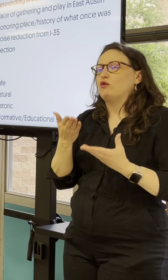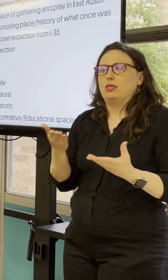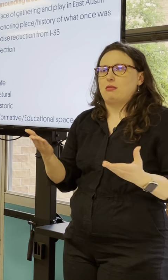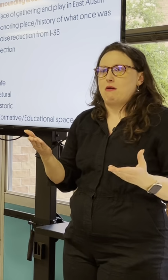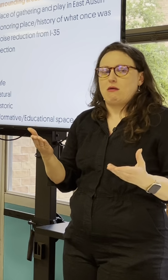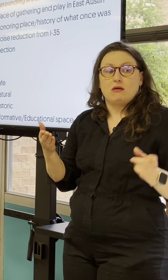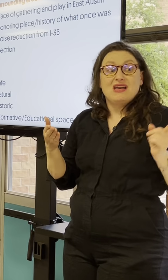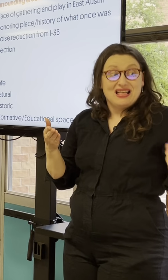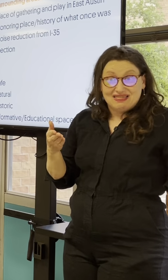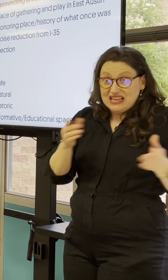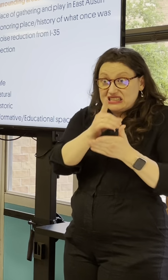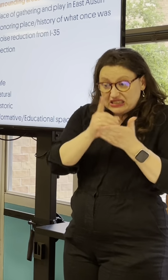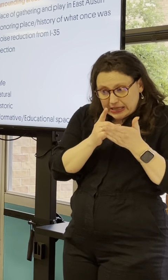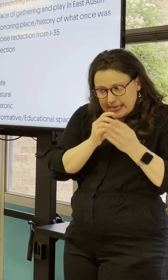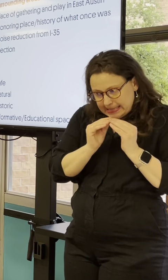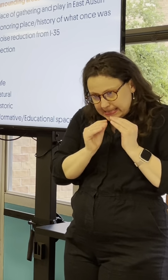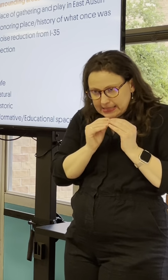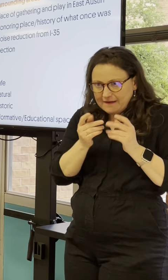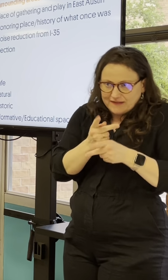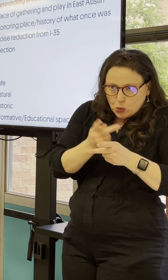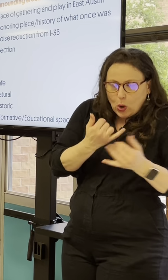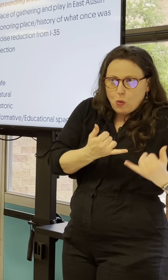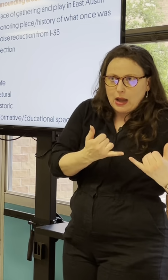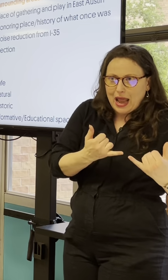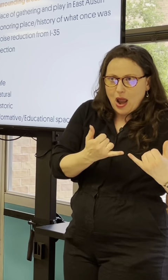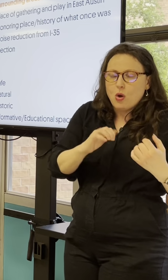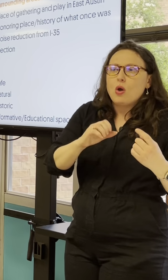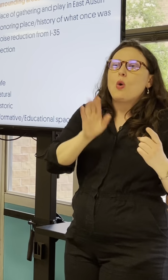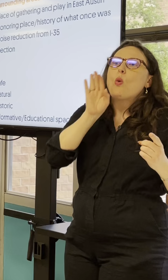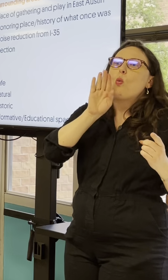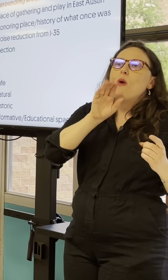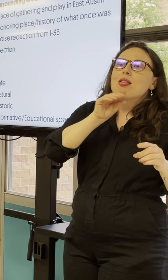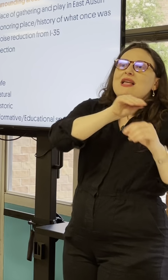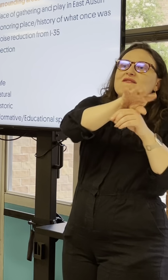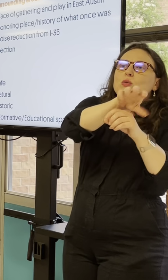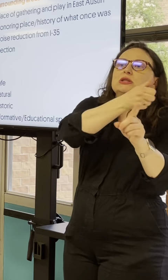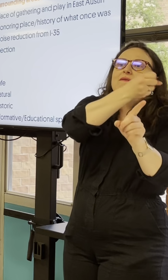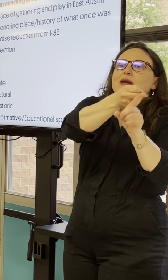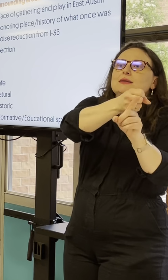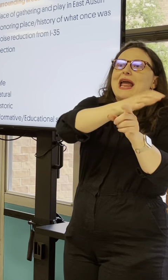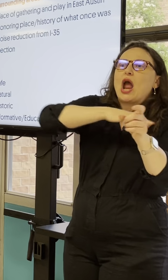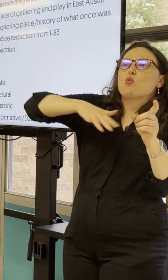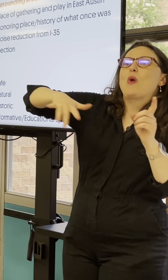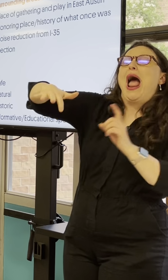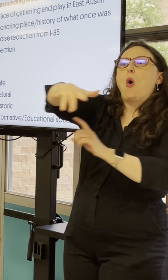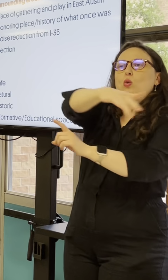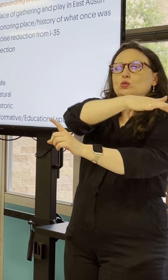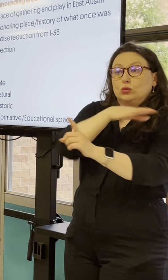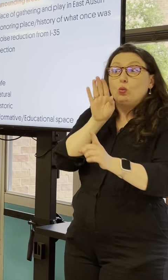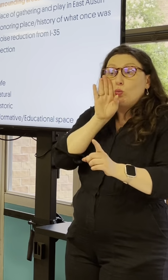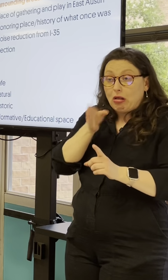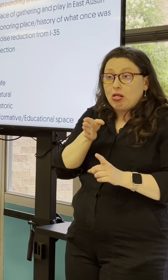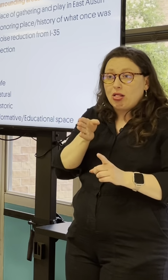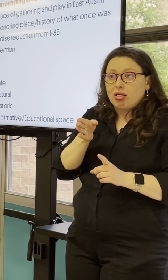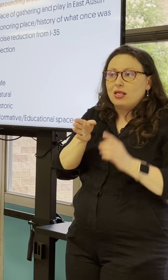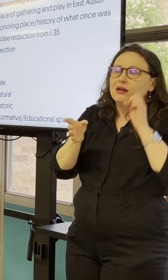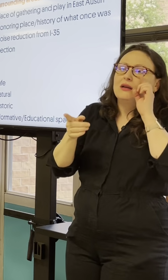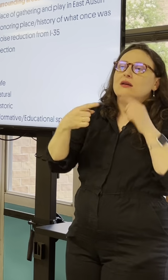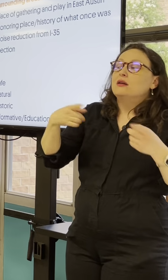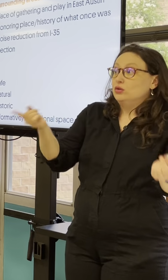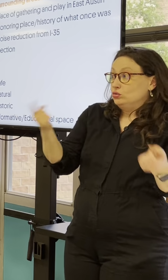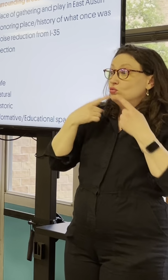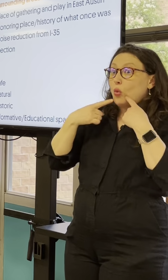while this is being designed and reconfigured, how do we affect the other spaces around it? And so what you told us is that you wanted to make